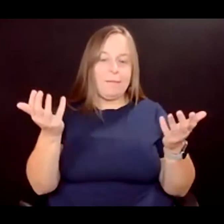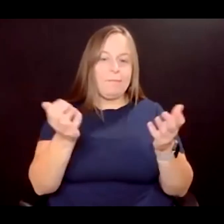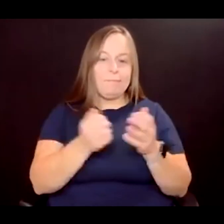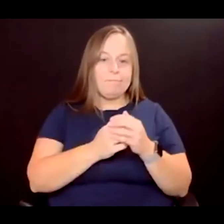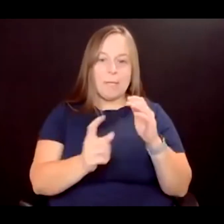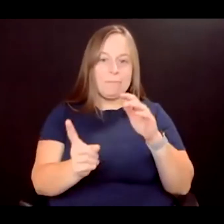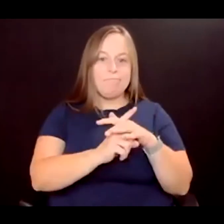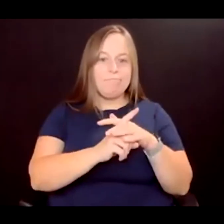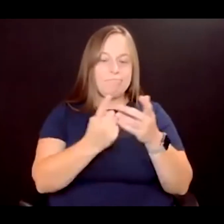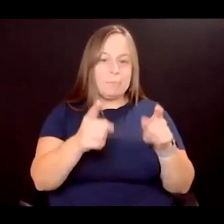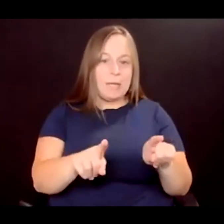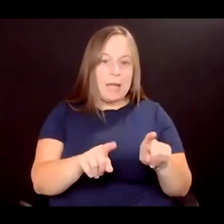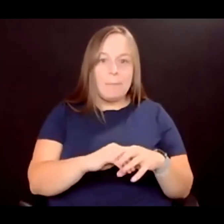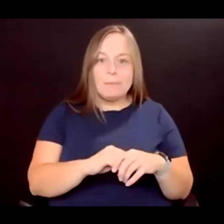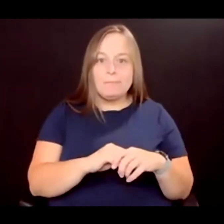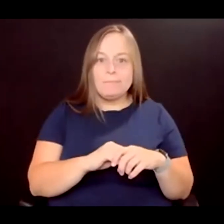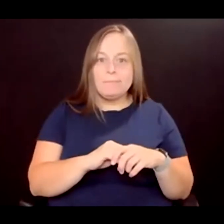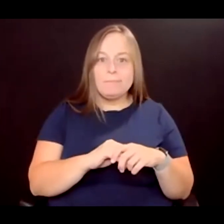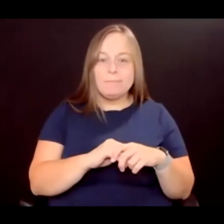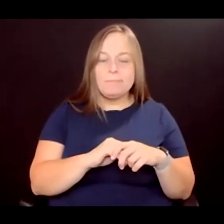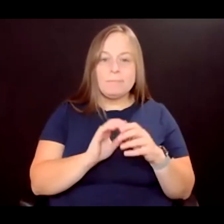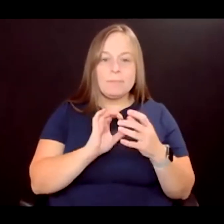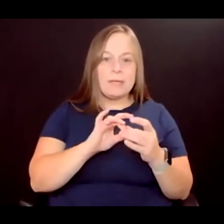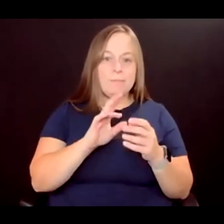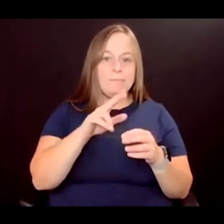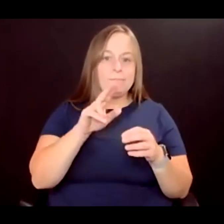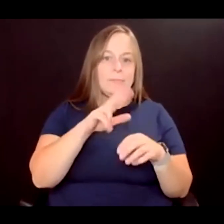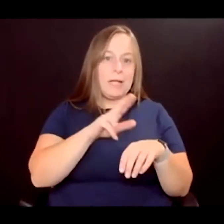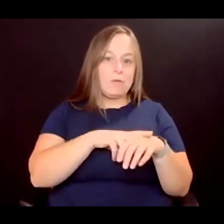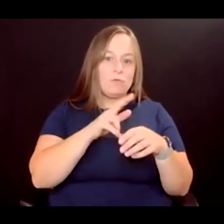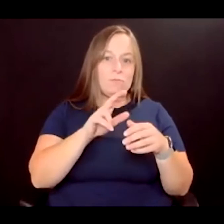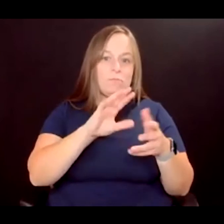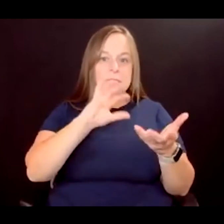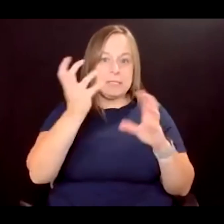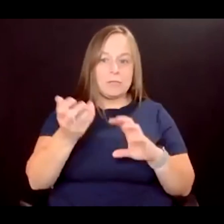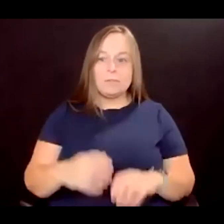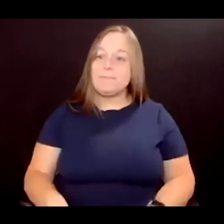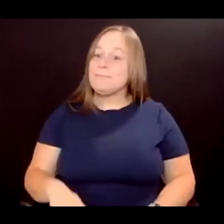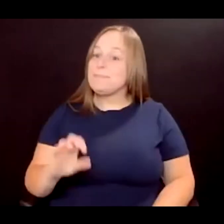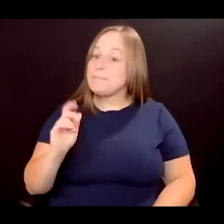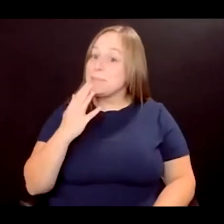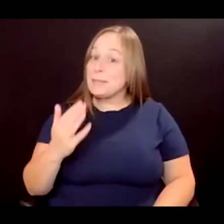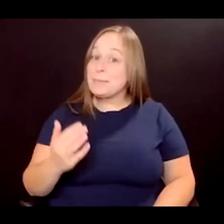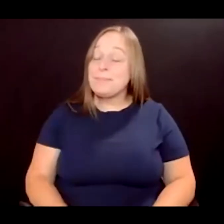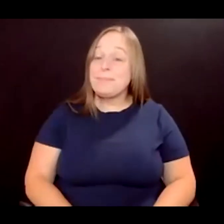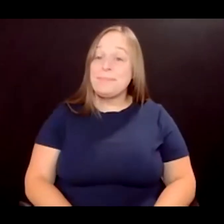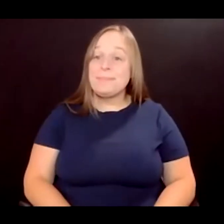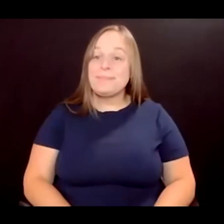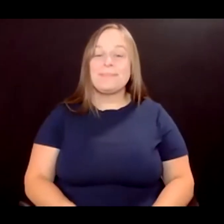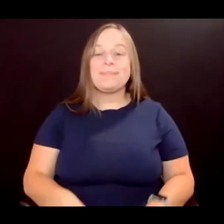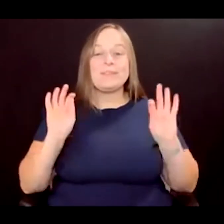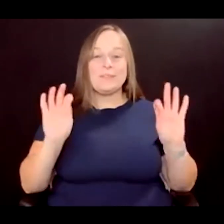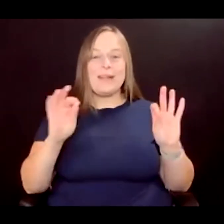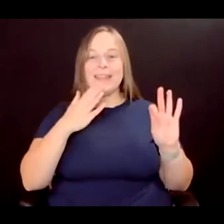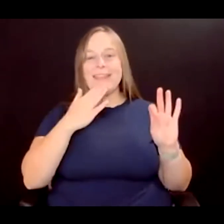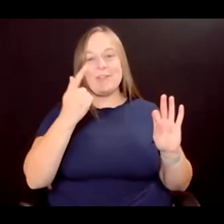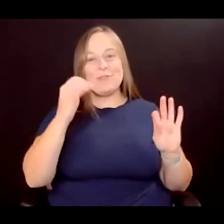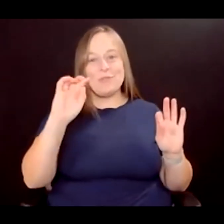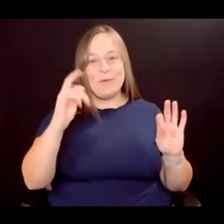or communicate, or maybe they're reacting to, you know, like the stress, you know, of like